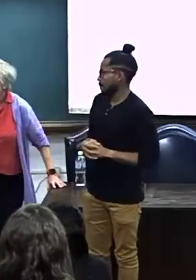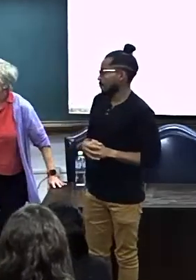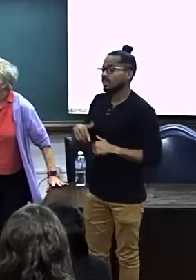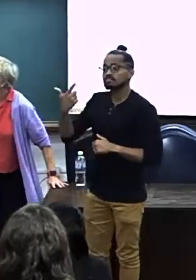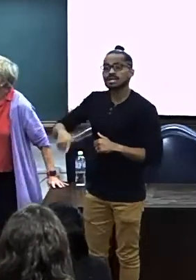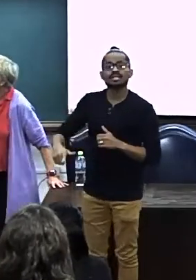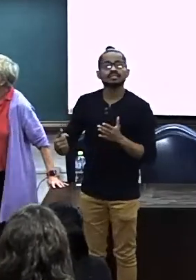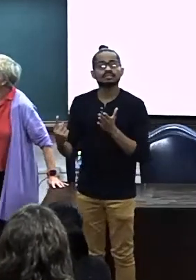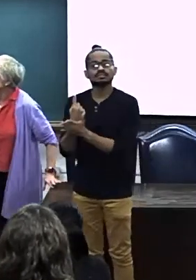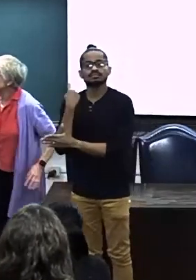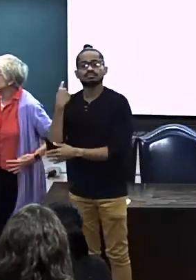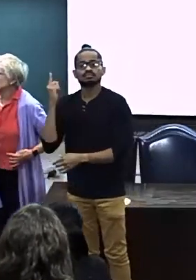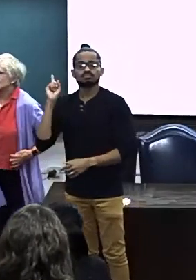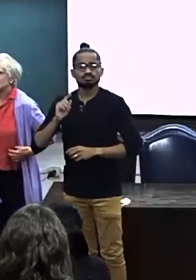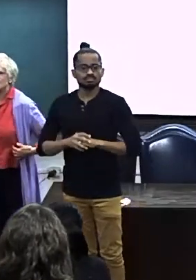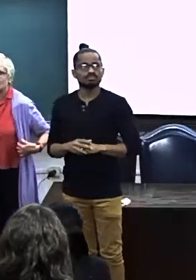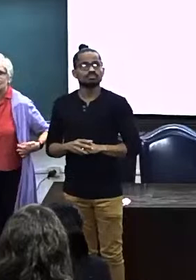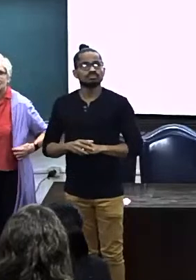outra pergunta?